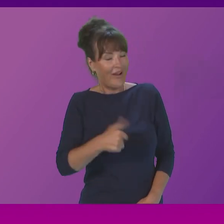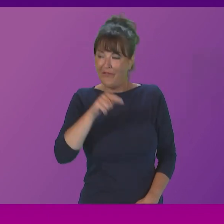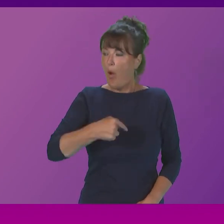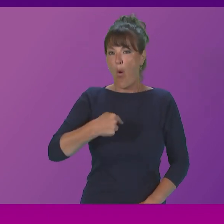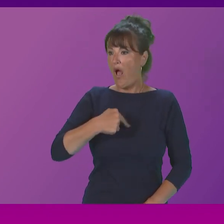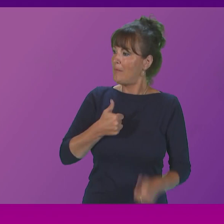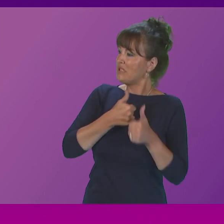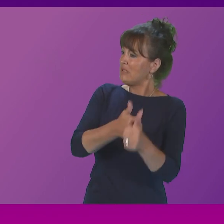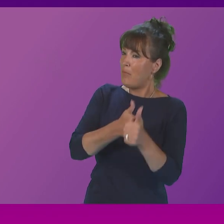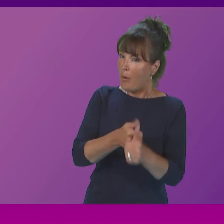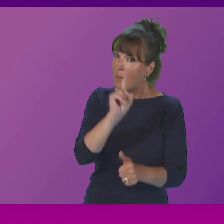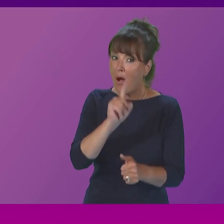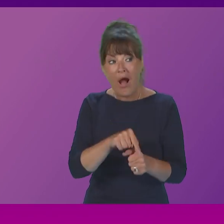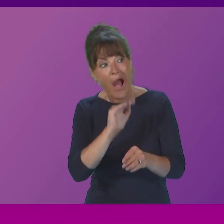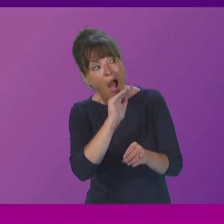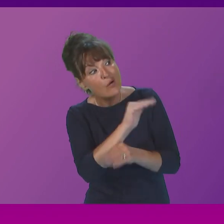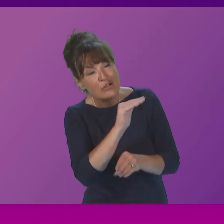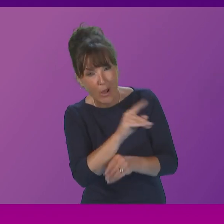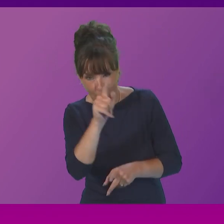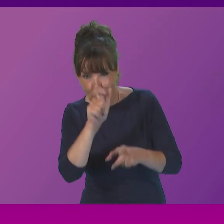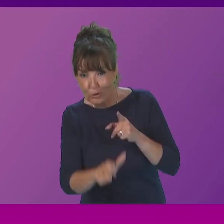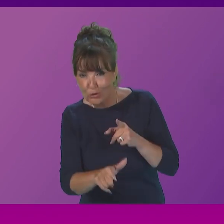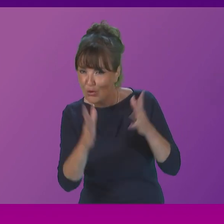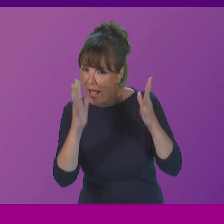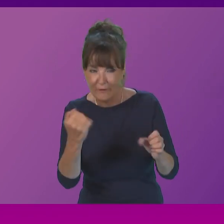for the women who are outside of this room that matters.